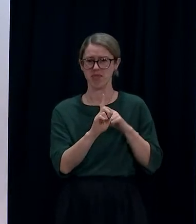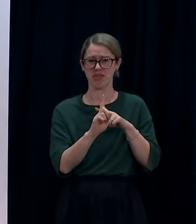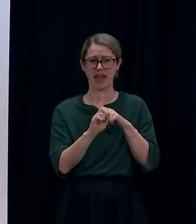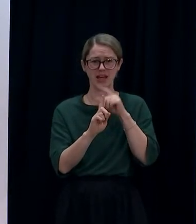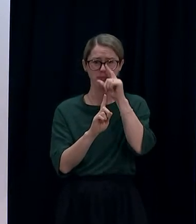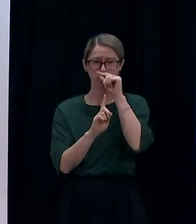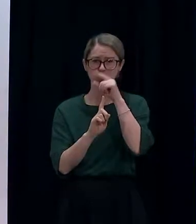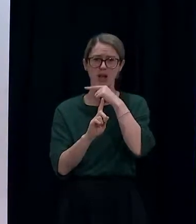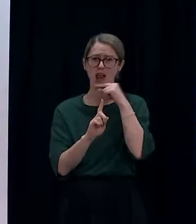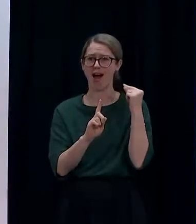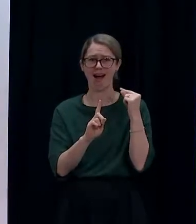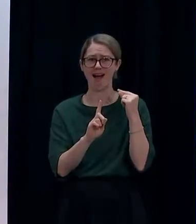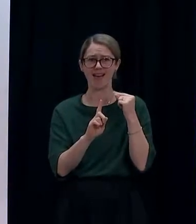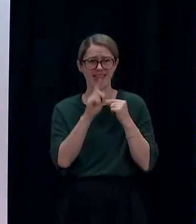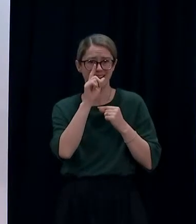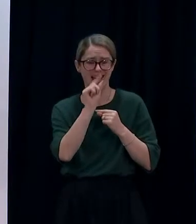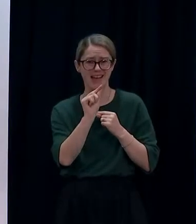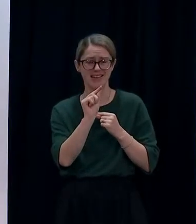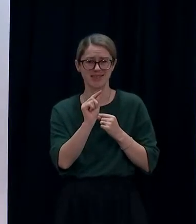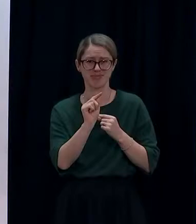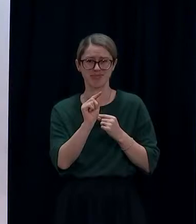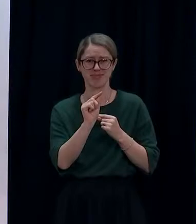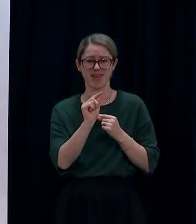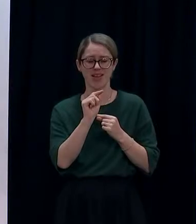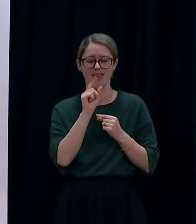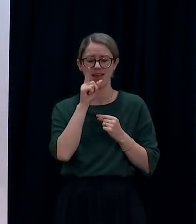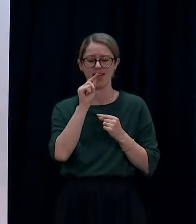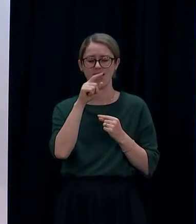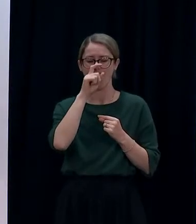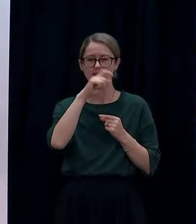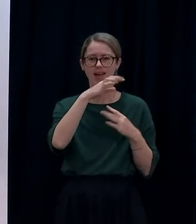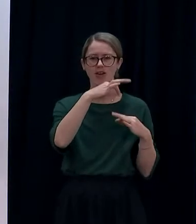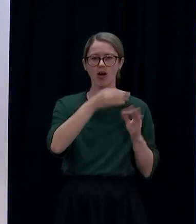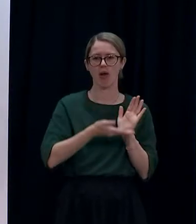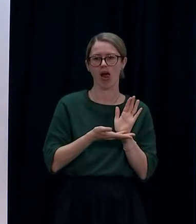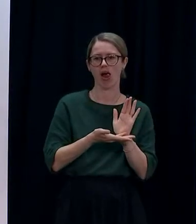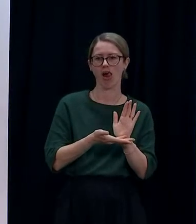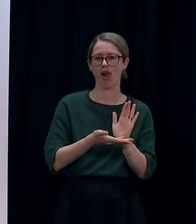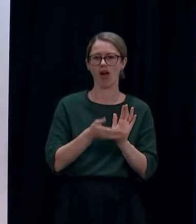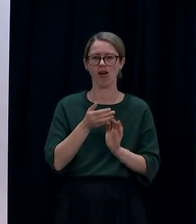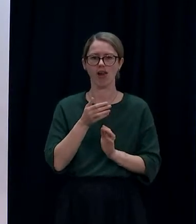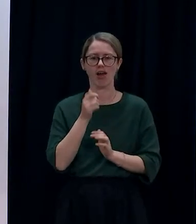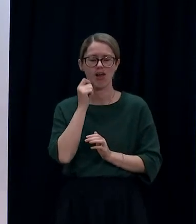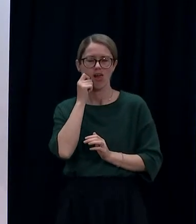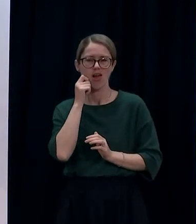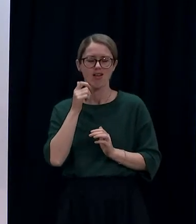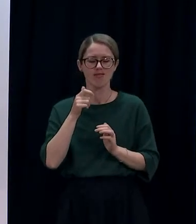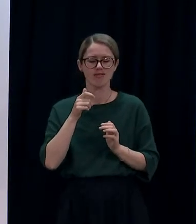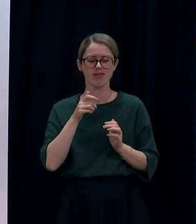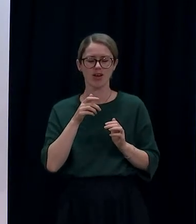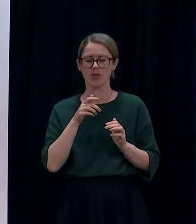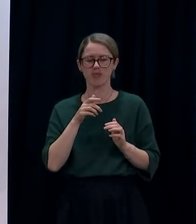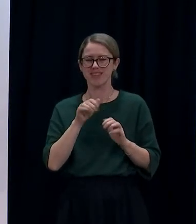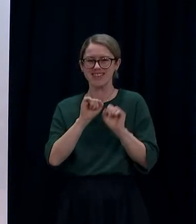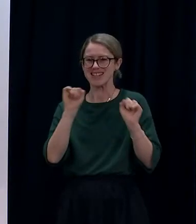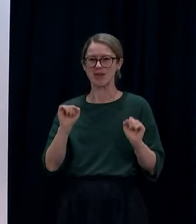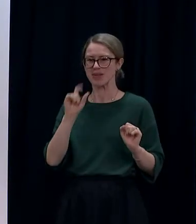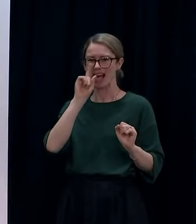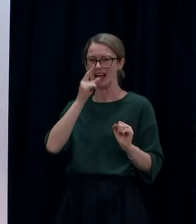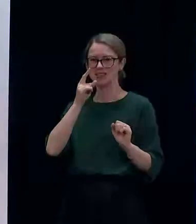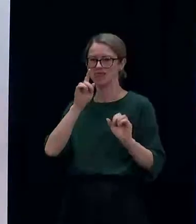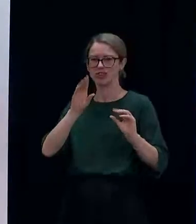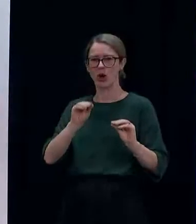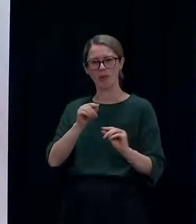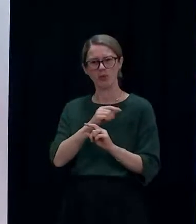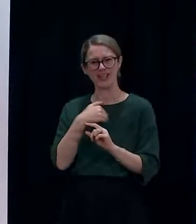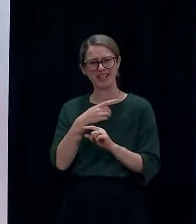to convince people either through material they have or through what they say. It's very hard to design a system that stops that. In terms of